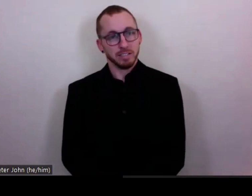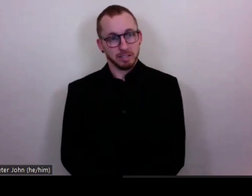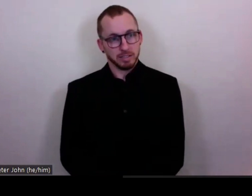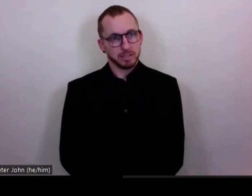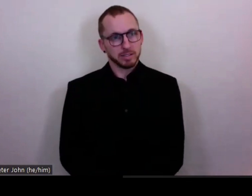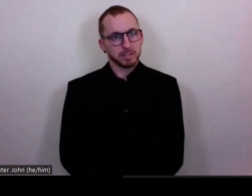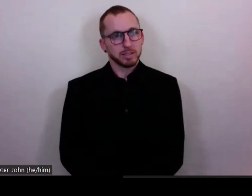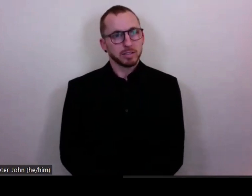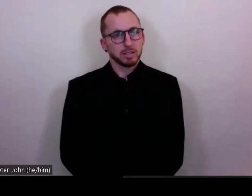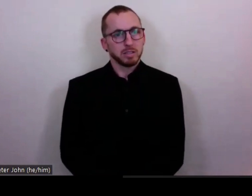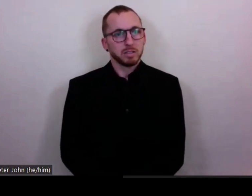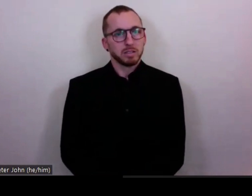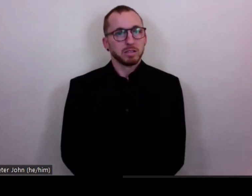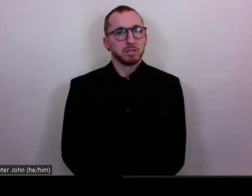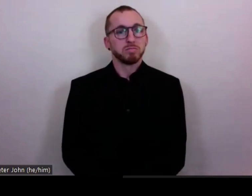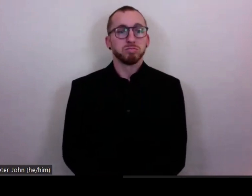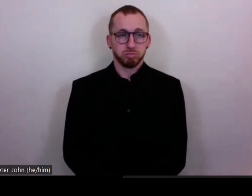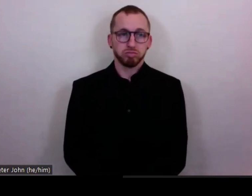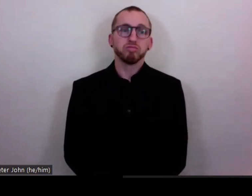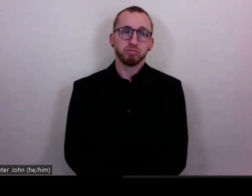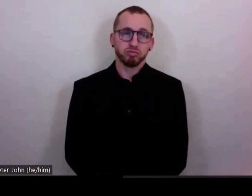Feelings of isolation.